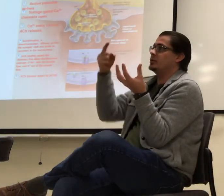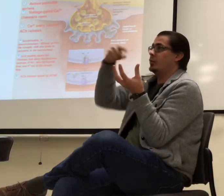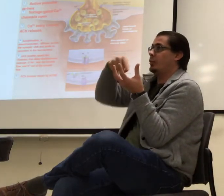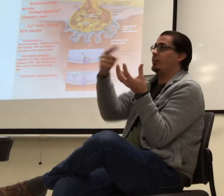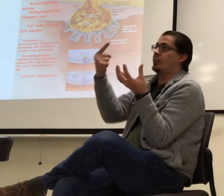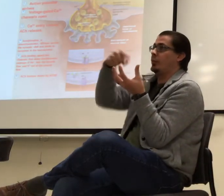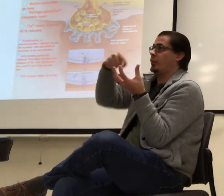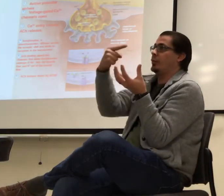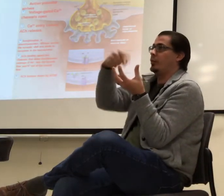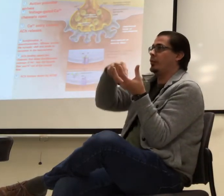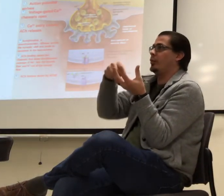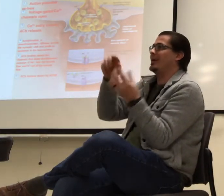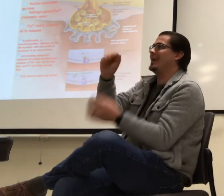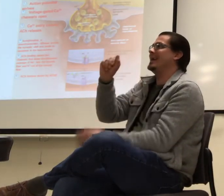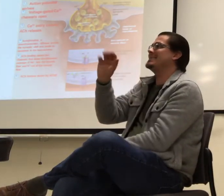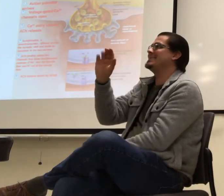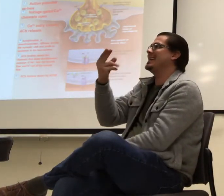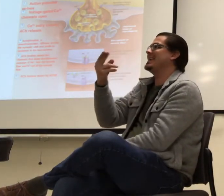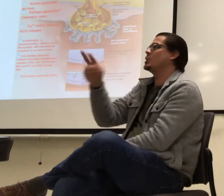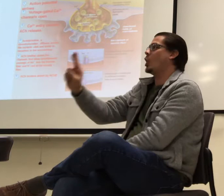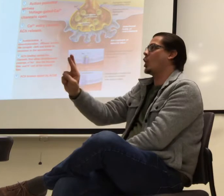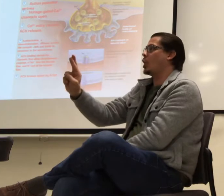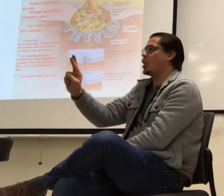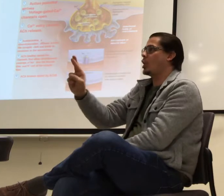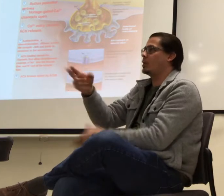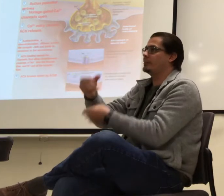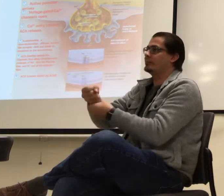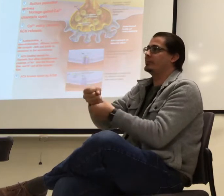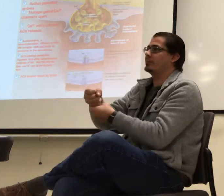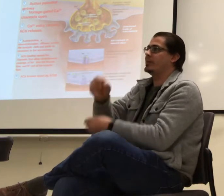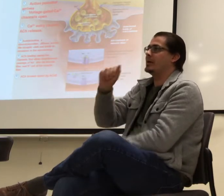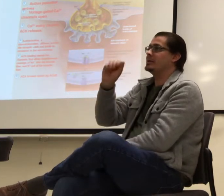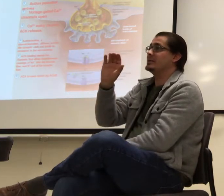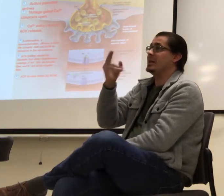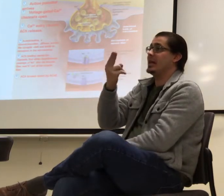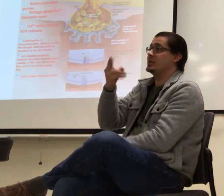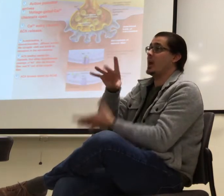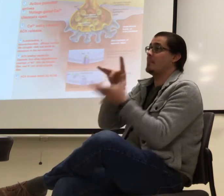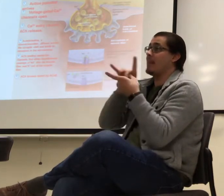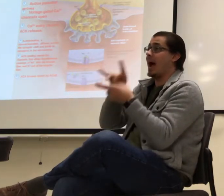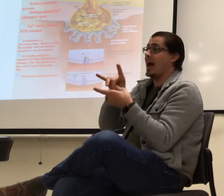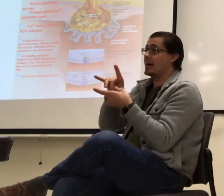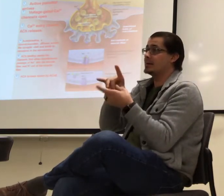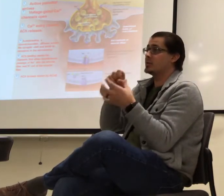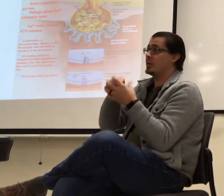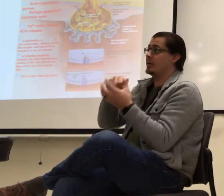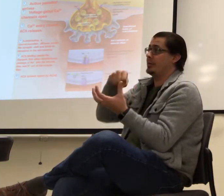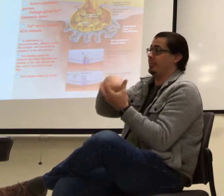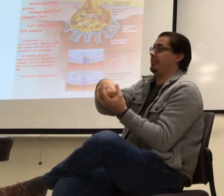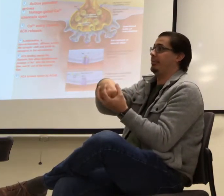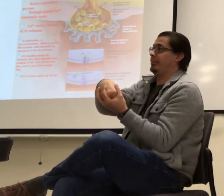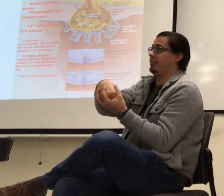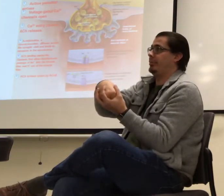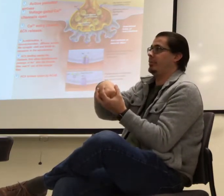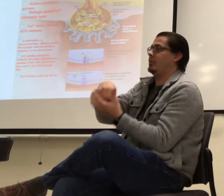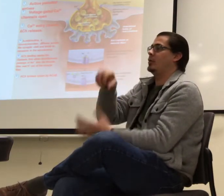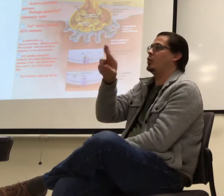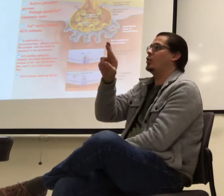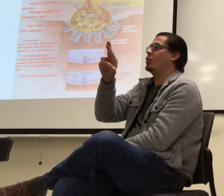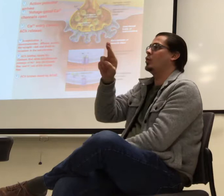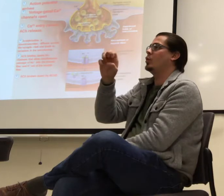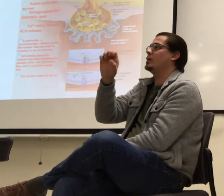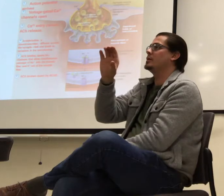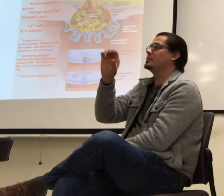We're going to call it ACHR for short. So ACH binds, I think that's receptor OR, sorry.